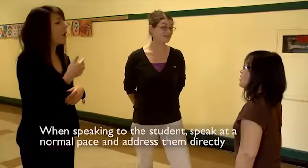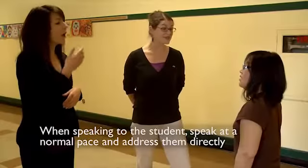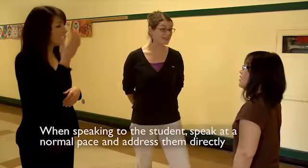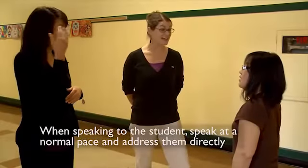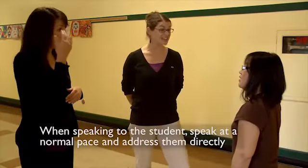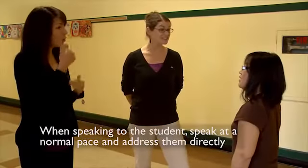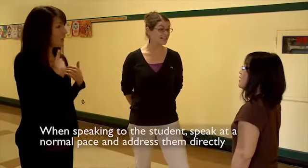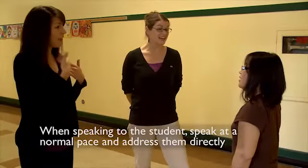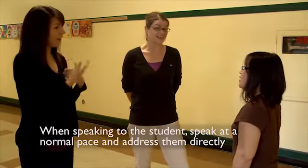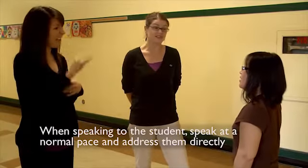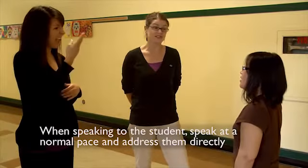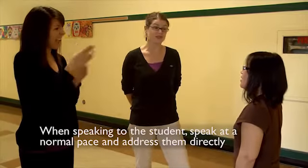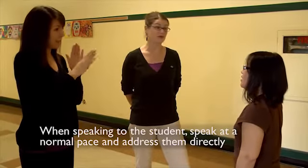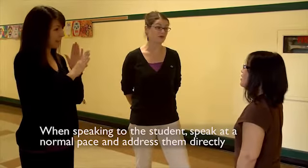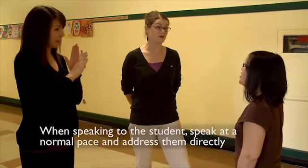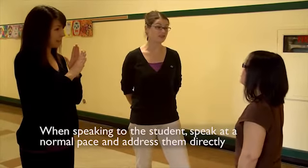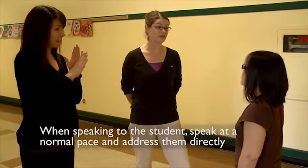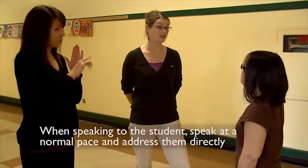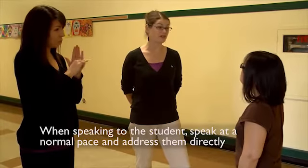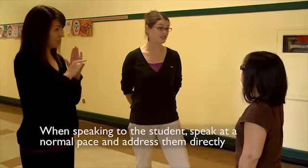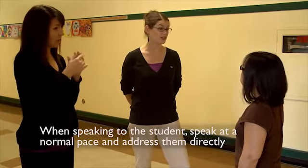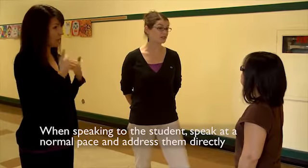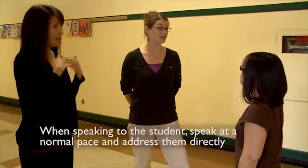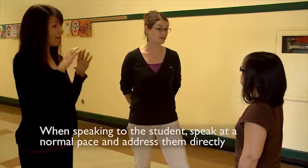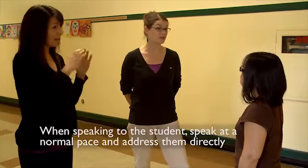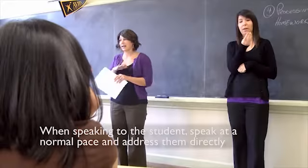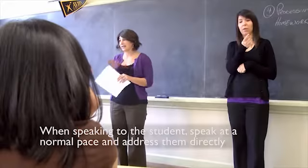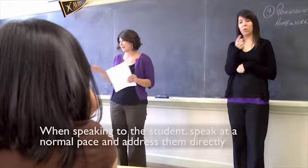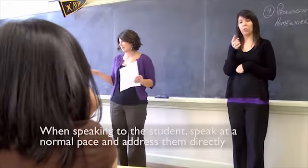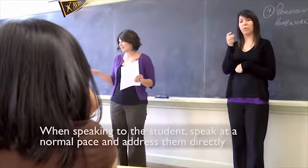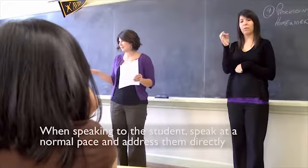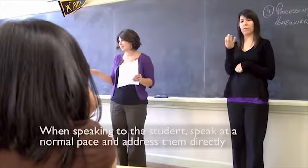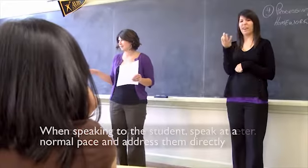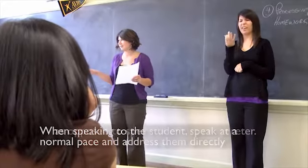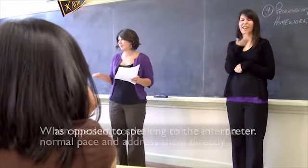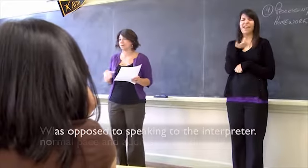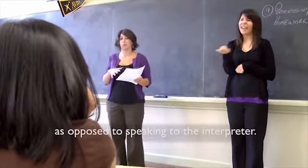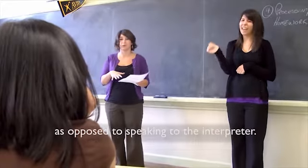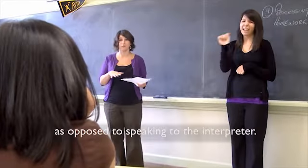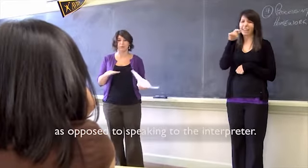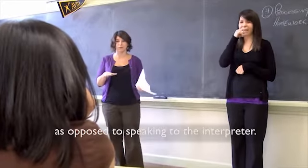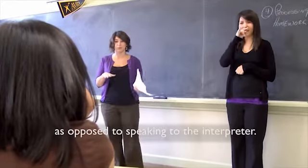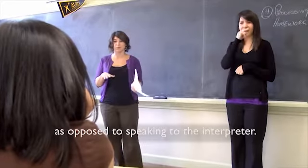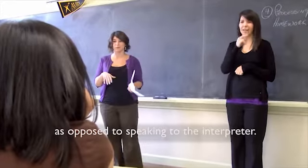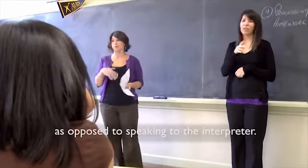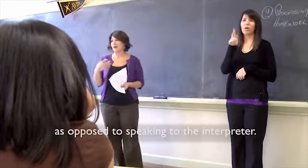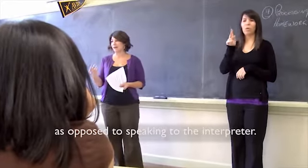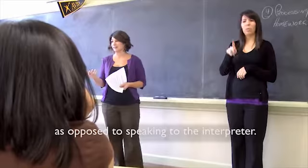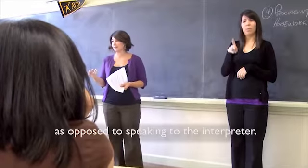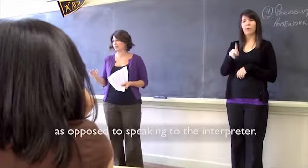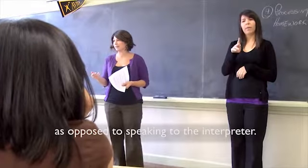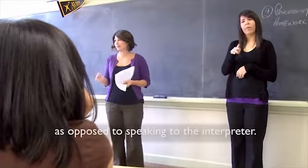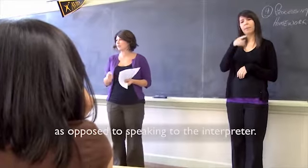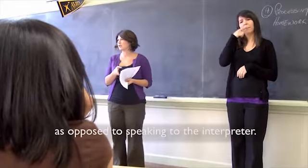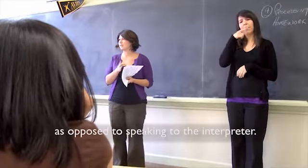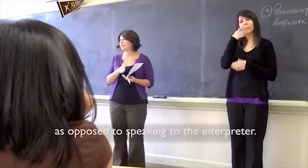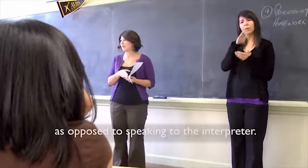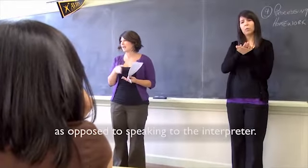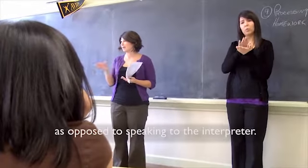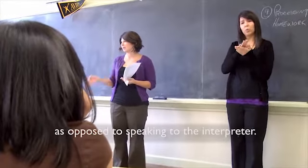When speaking to the student, speak at a normal pace and address them directly, as opposed to speaking to the